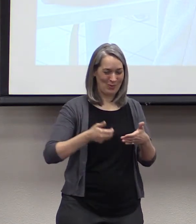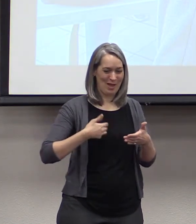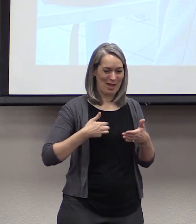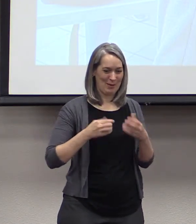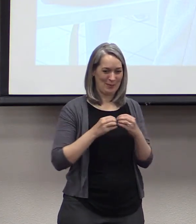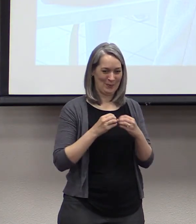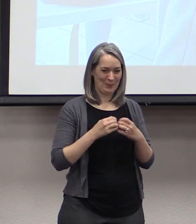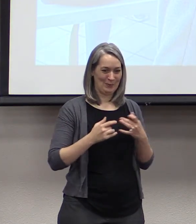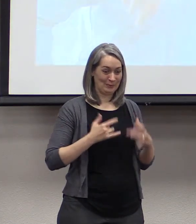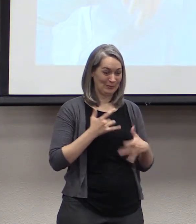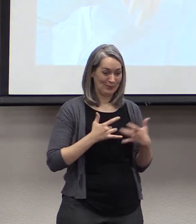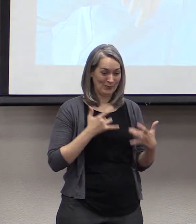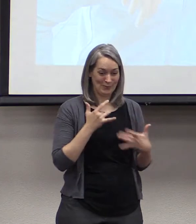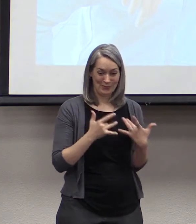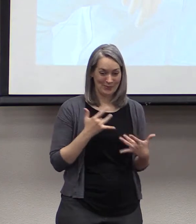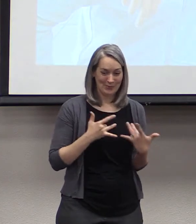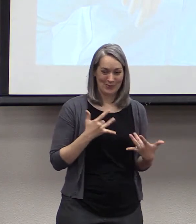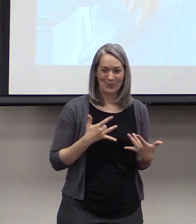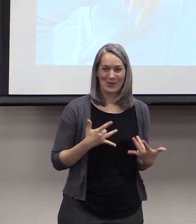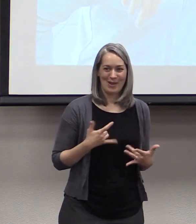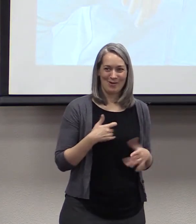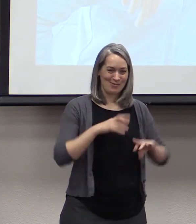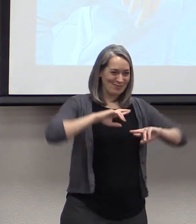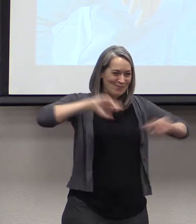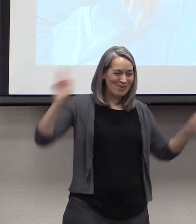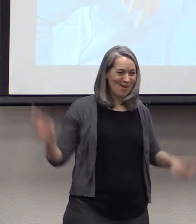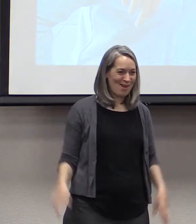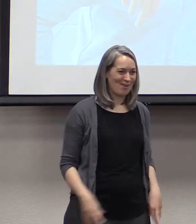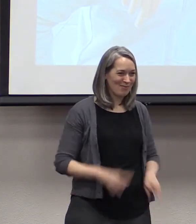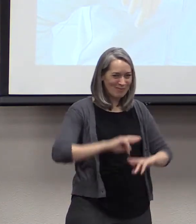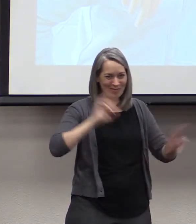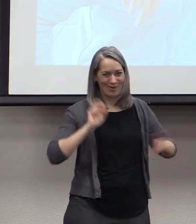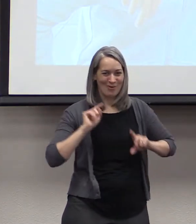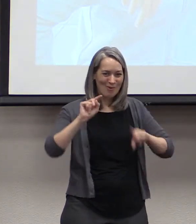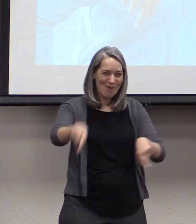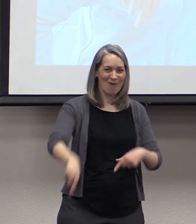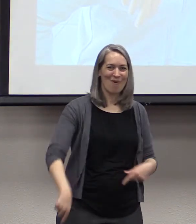just rose and rose, and I was ready for it. I was ready to go.